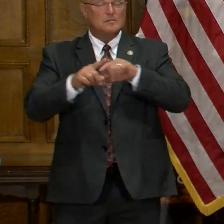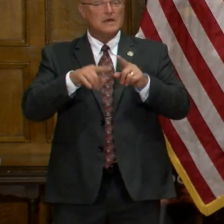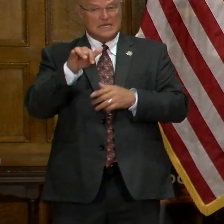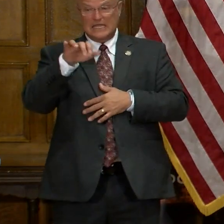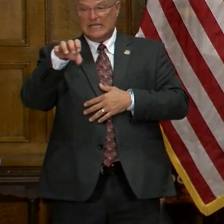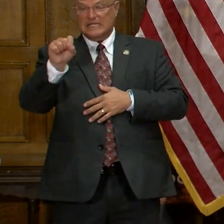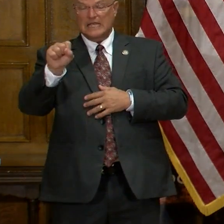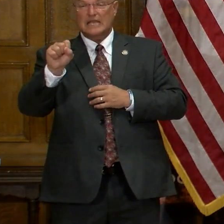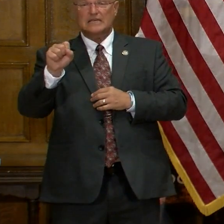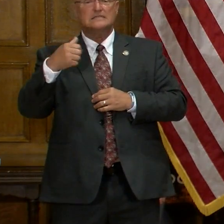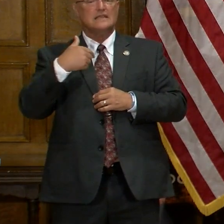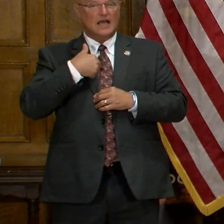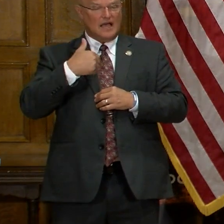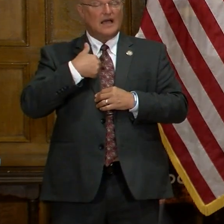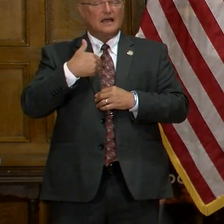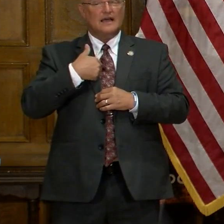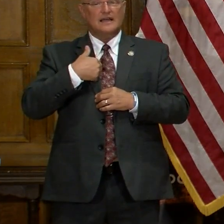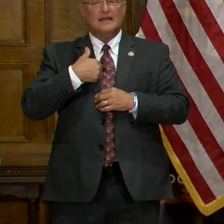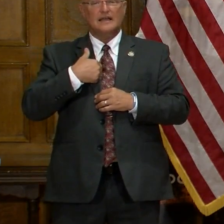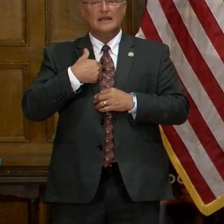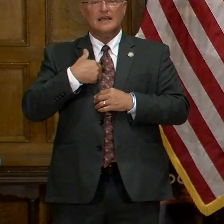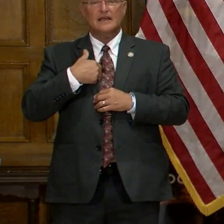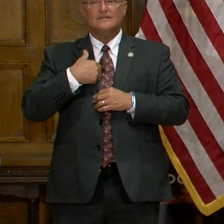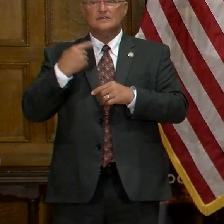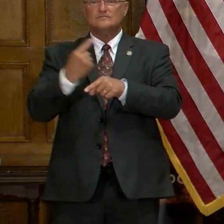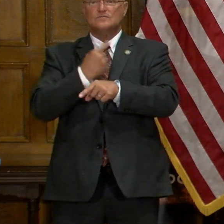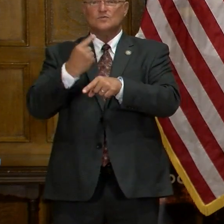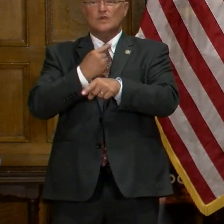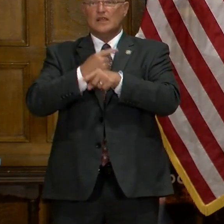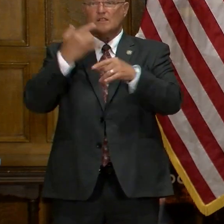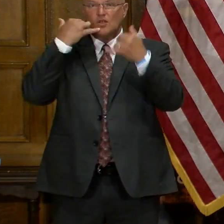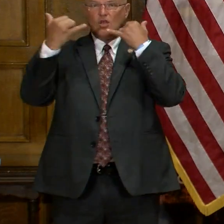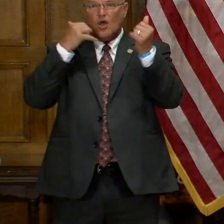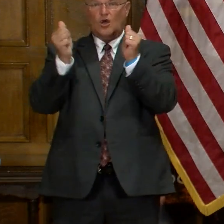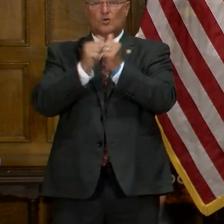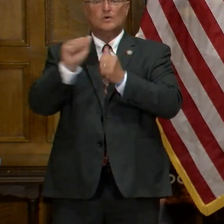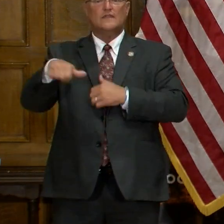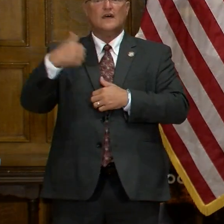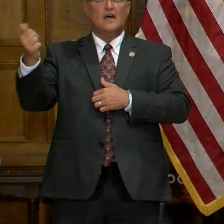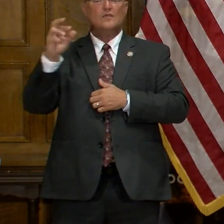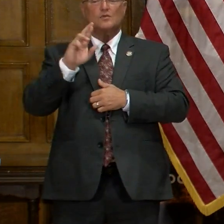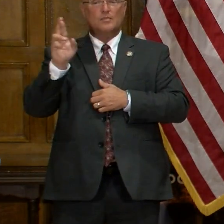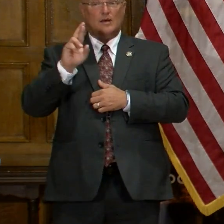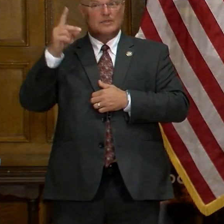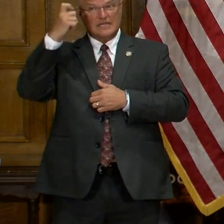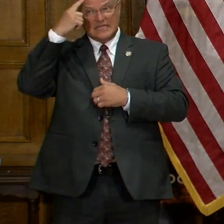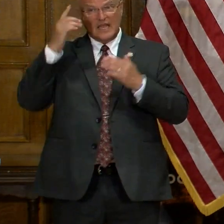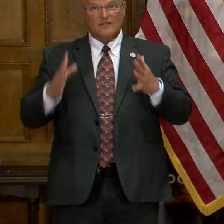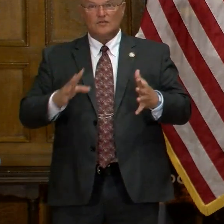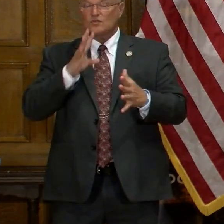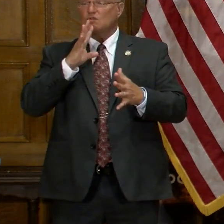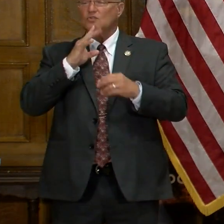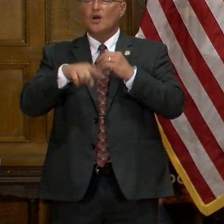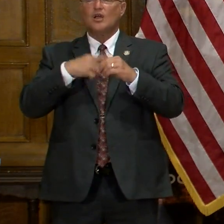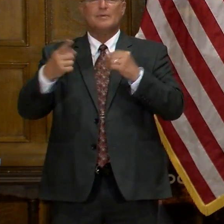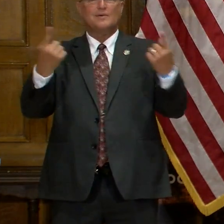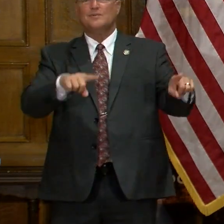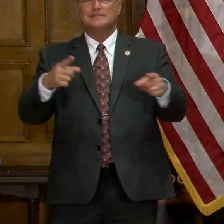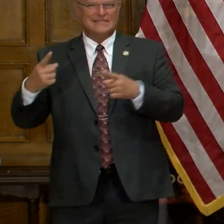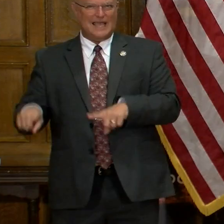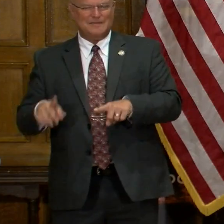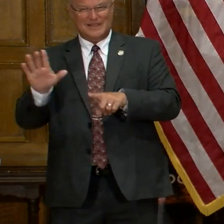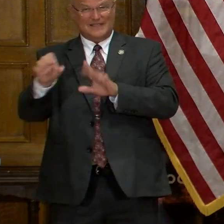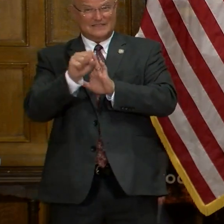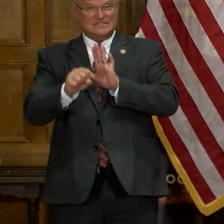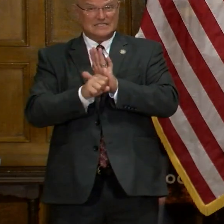yes, I have a fairly regular call with other Republican governors to talk about what's happening